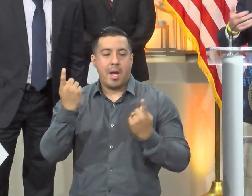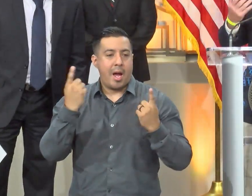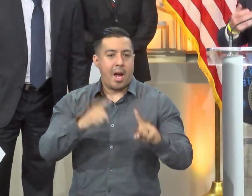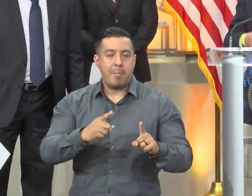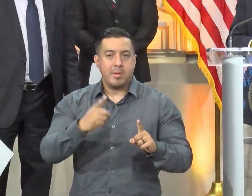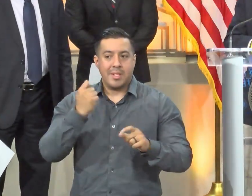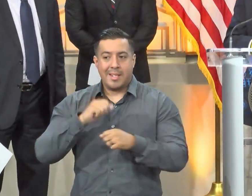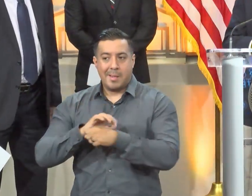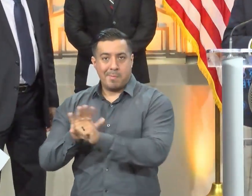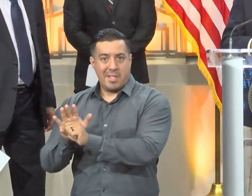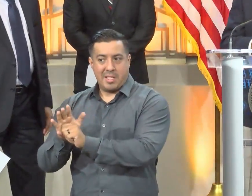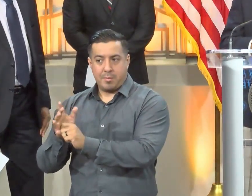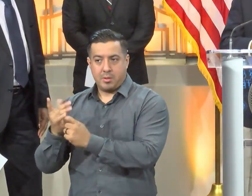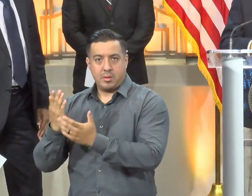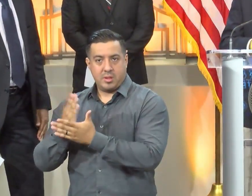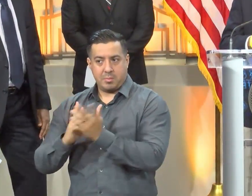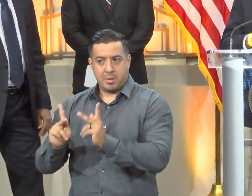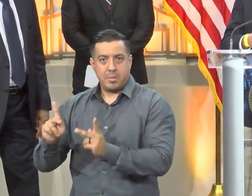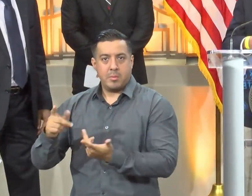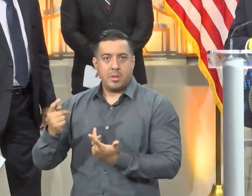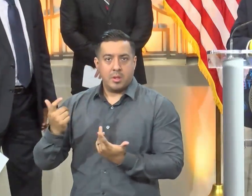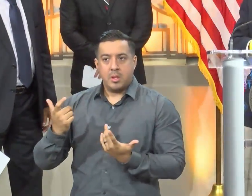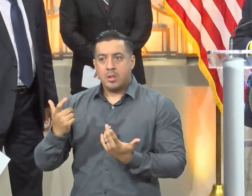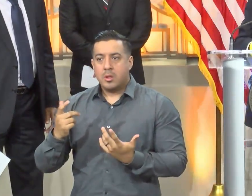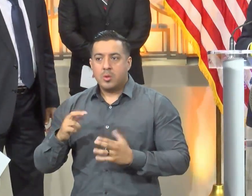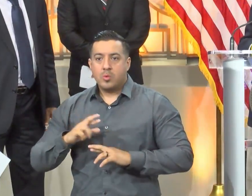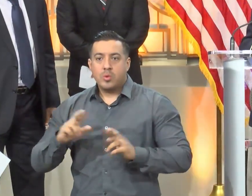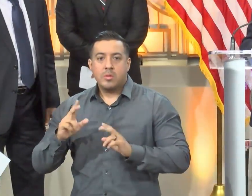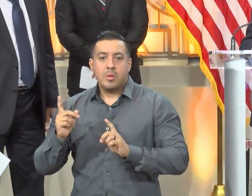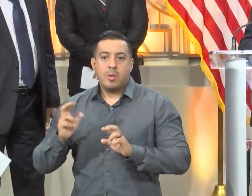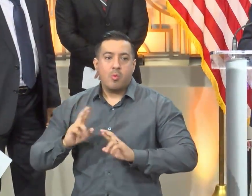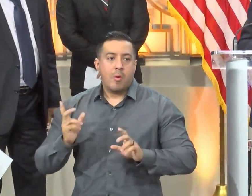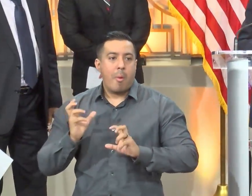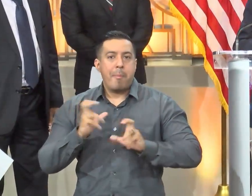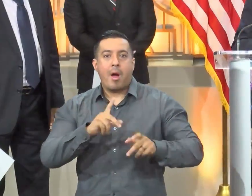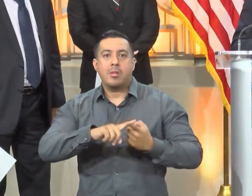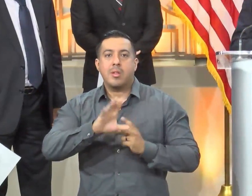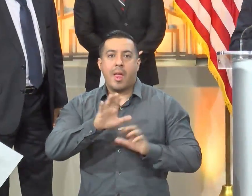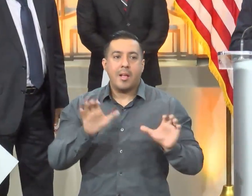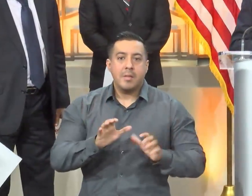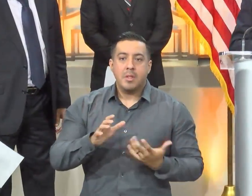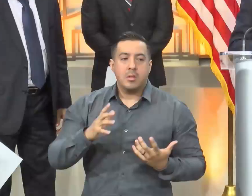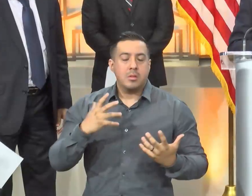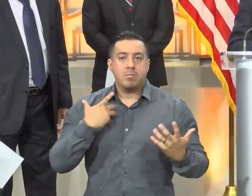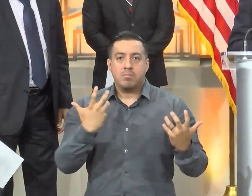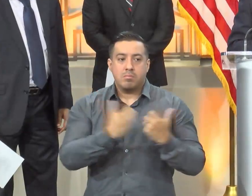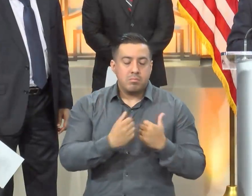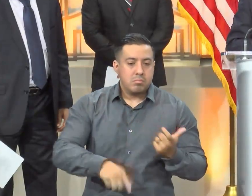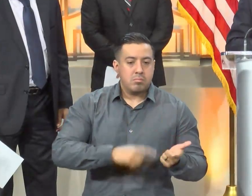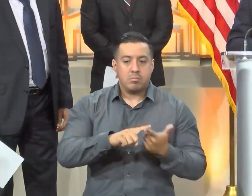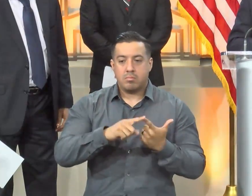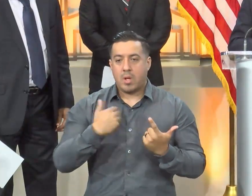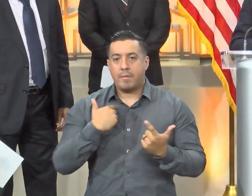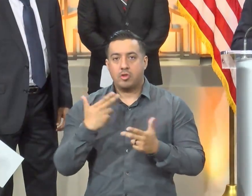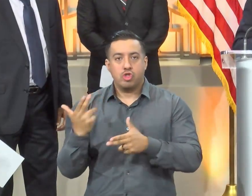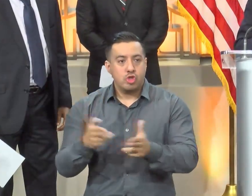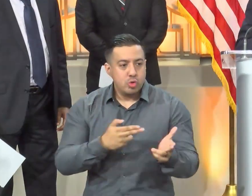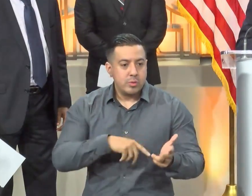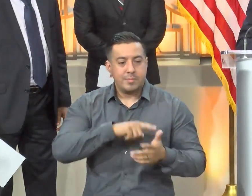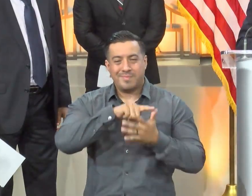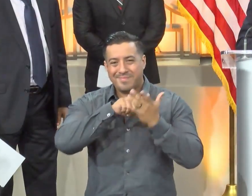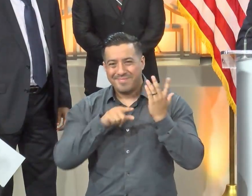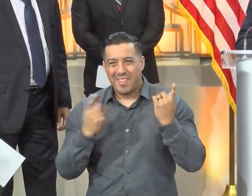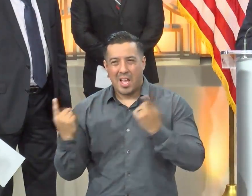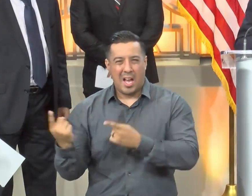this pandemic, we've had cases of people who are getting a little bit overzealous in some of their activities. We've had some serious car accidents, we've had shootings, we've had other things